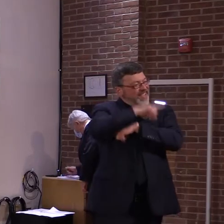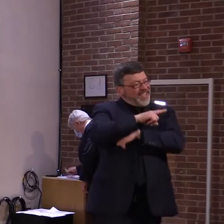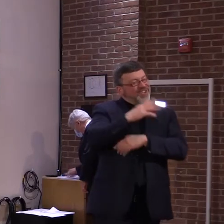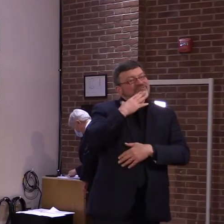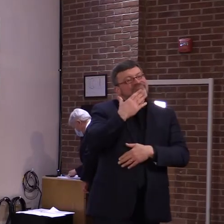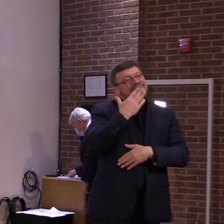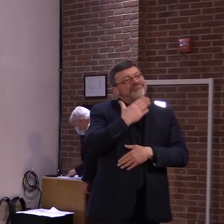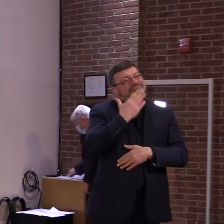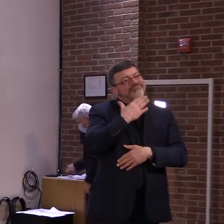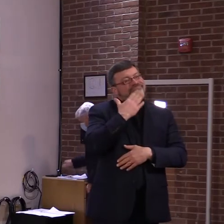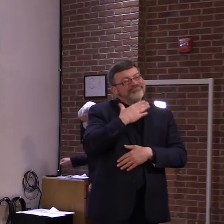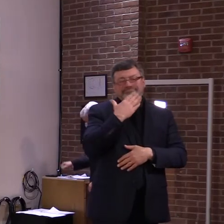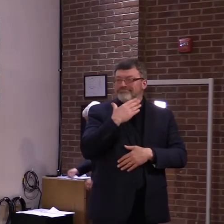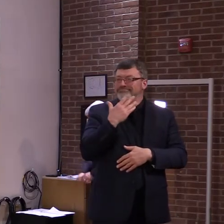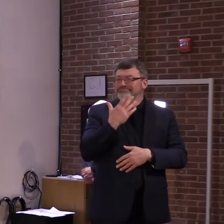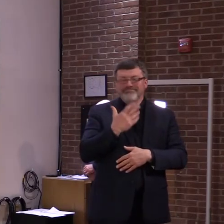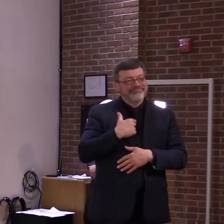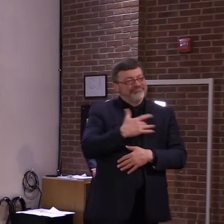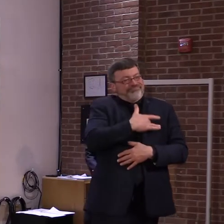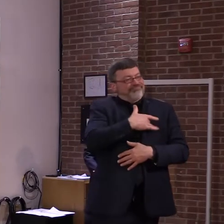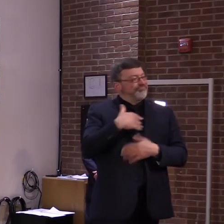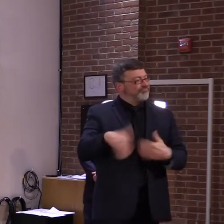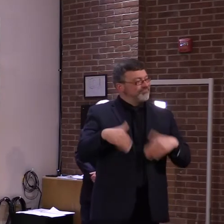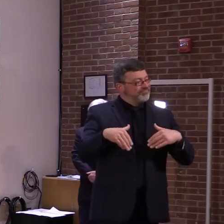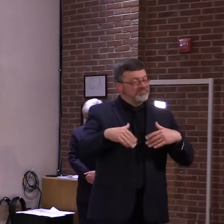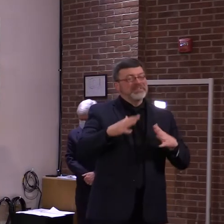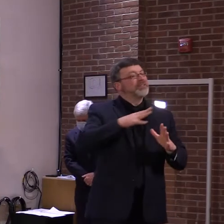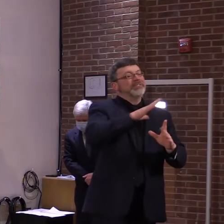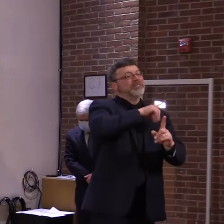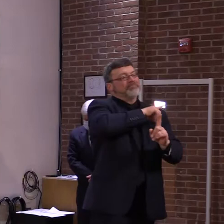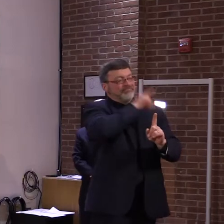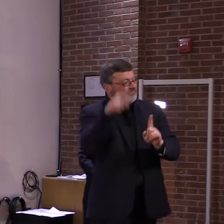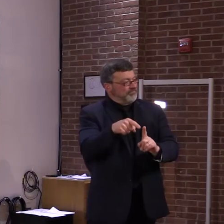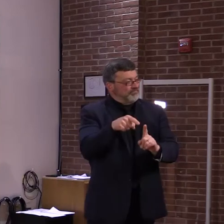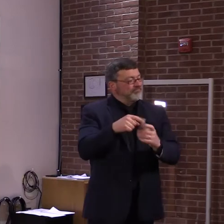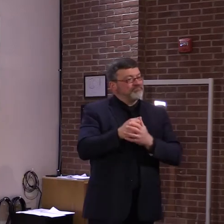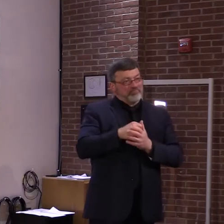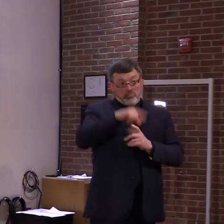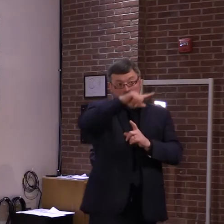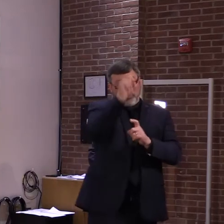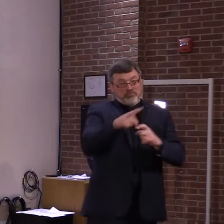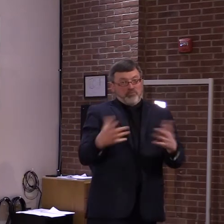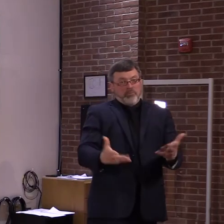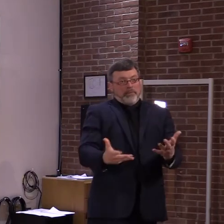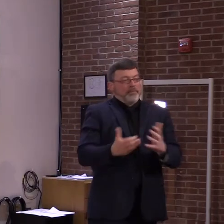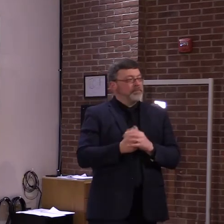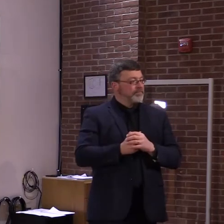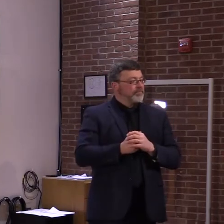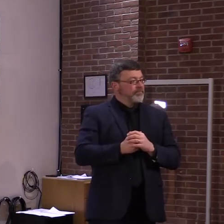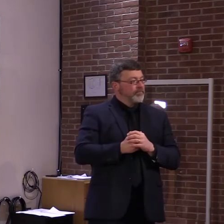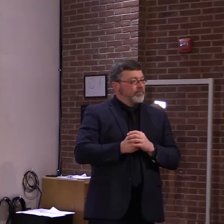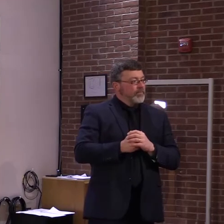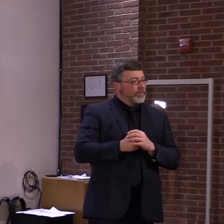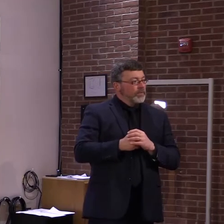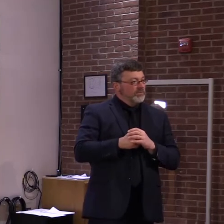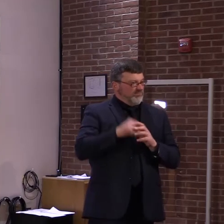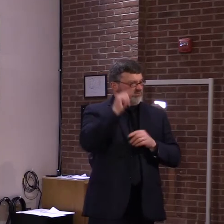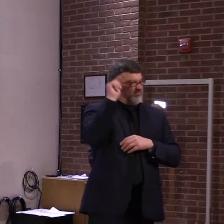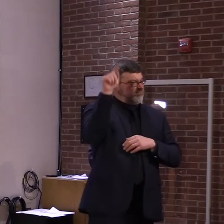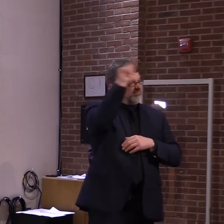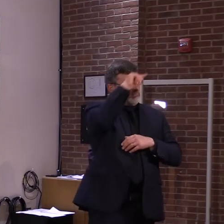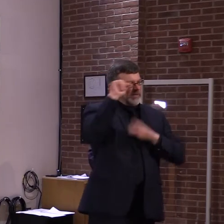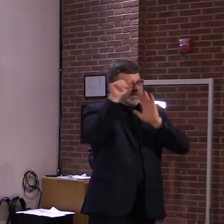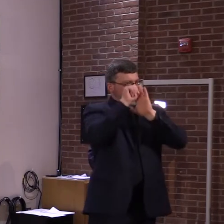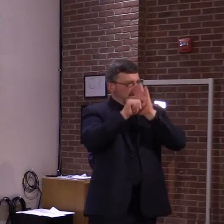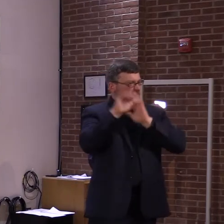Anyway, I'm not sure who wants to answer this question, but as you probably know, some states in the country are turning back to the